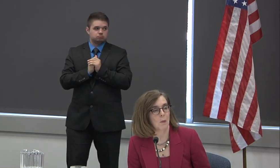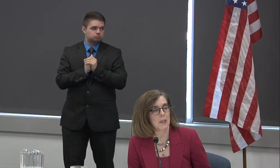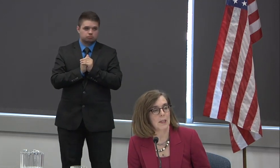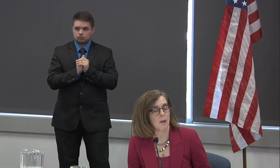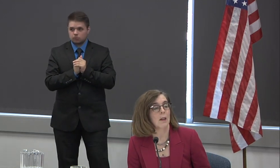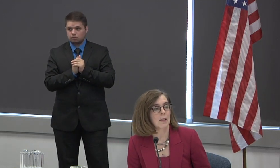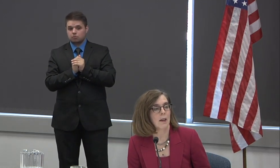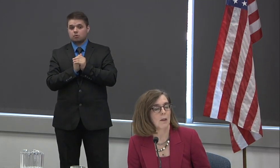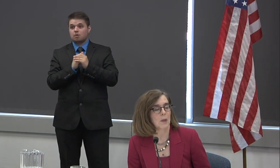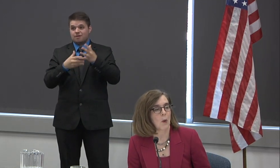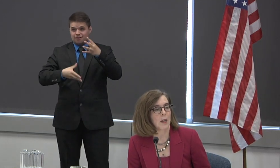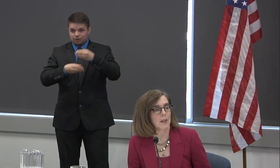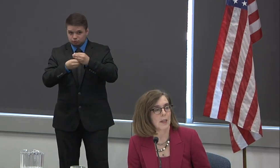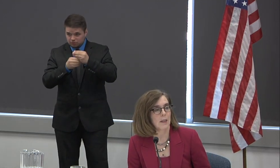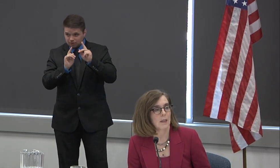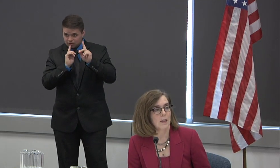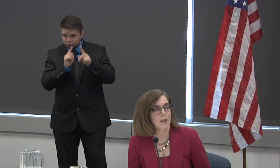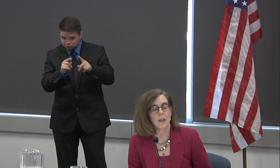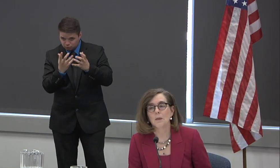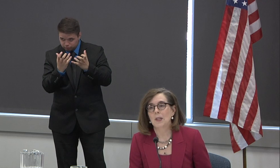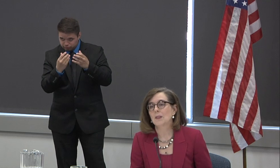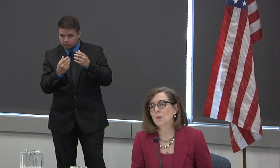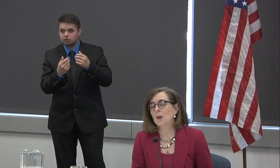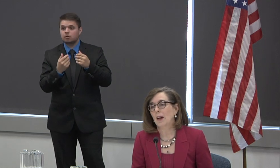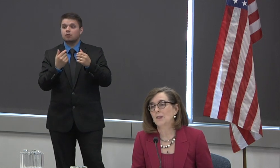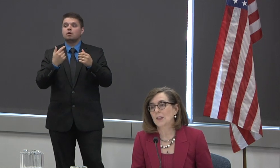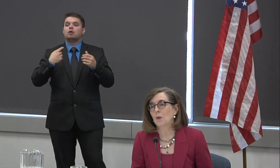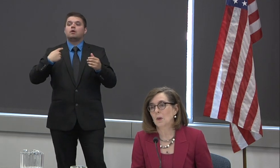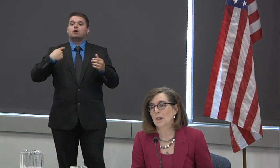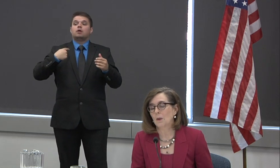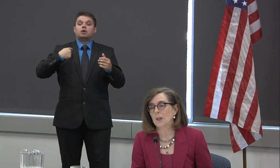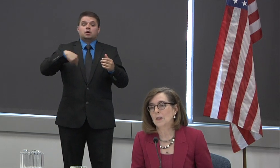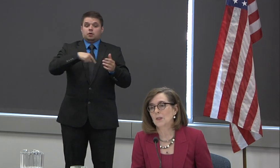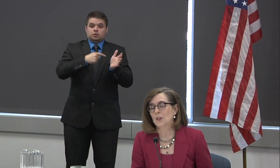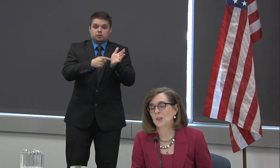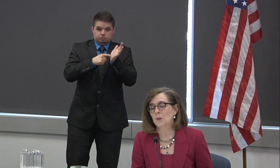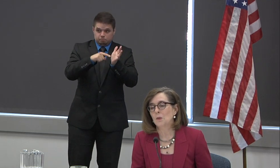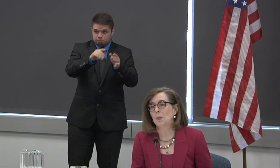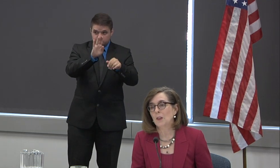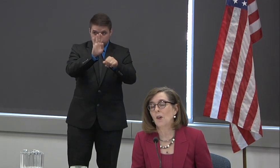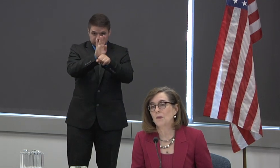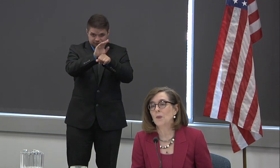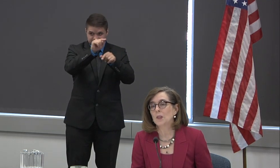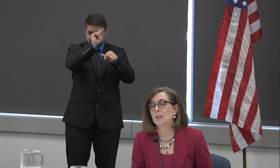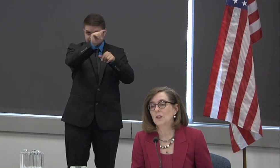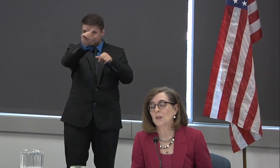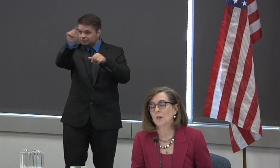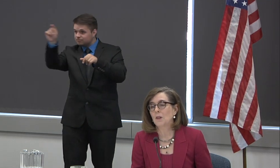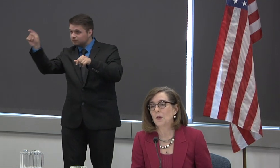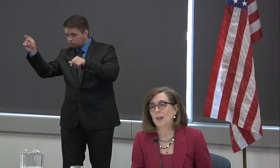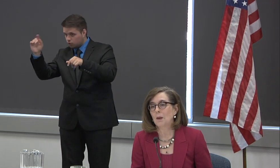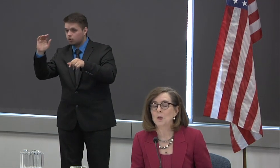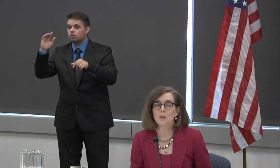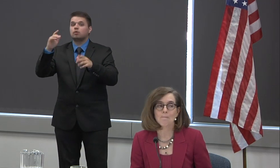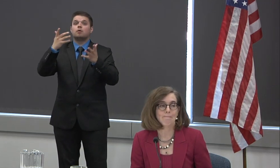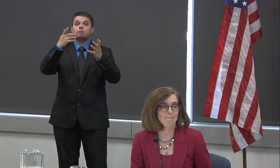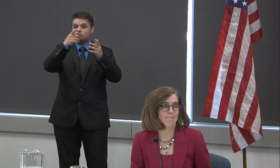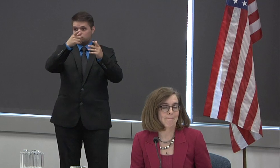we requiring it? Because we're asking Oregonians to be thoughtful and considerate of their